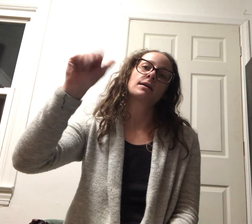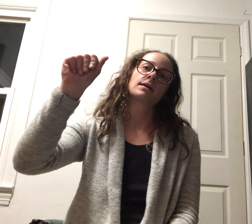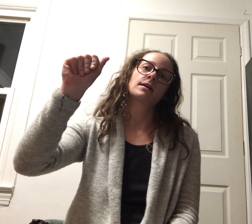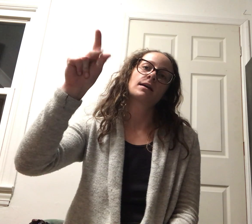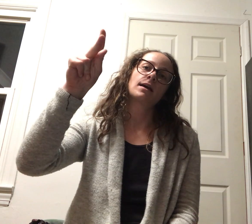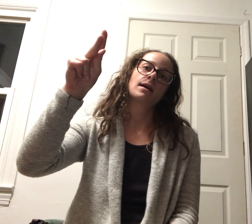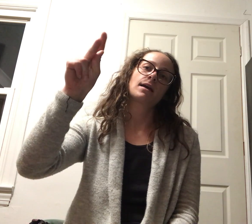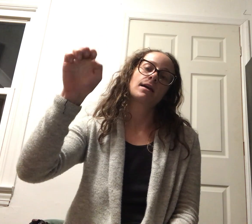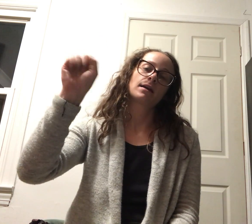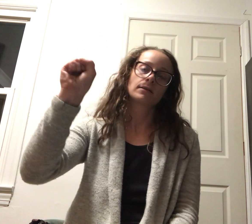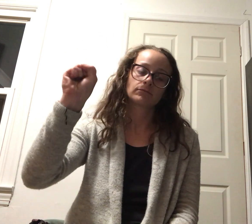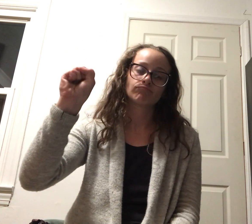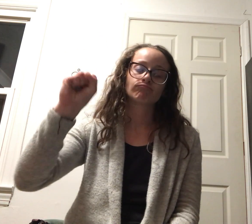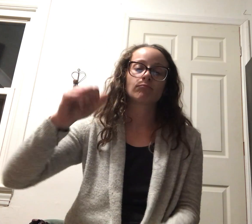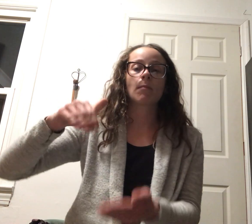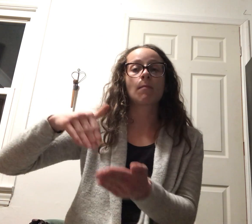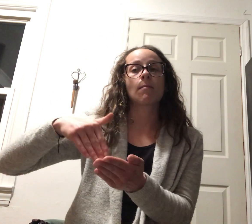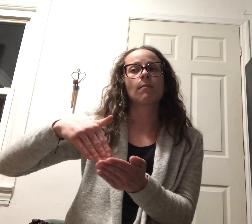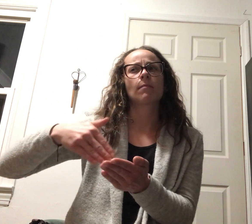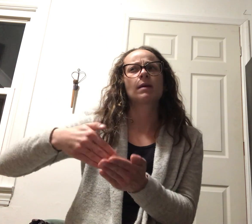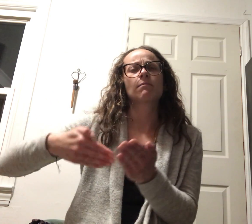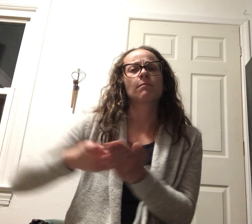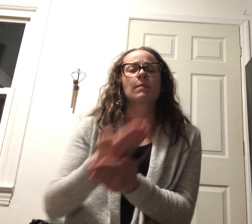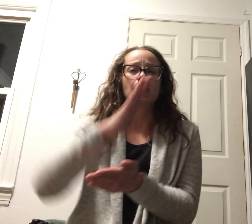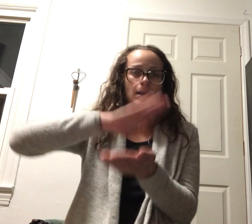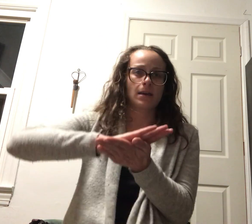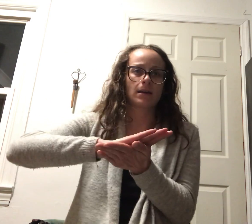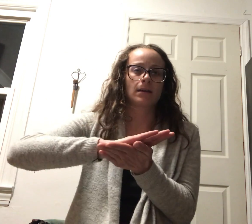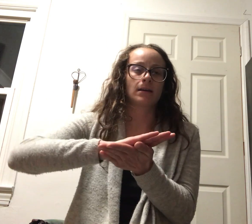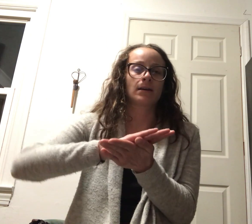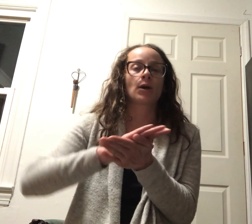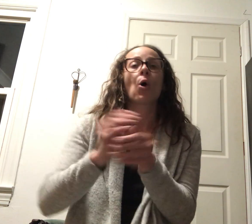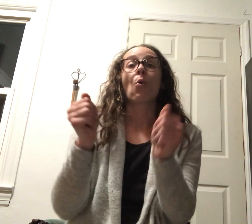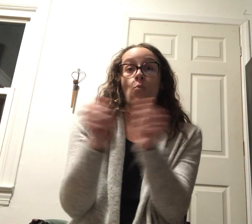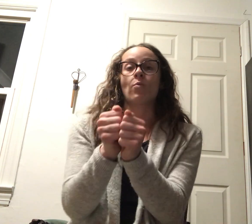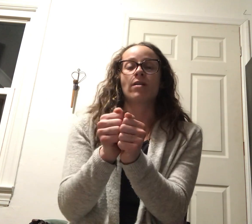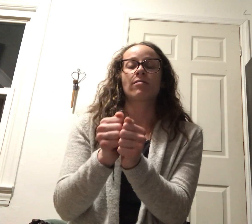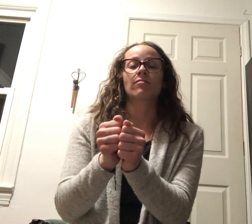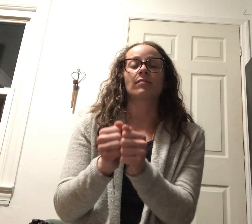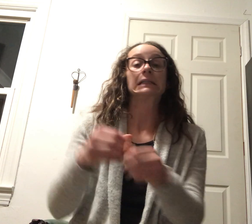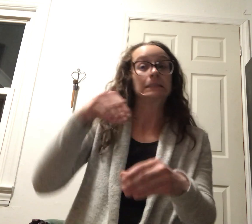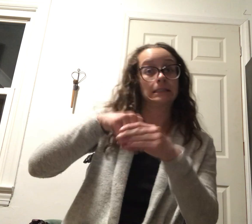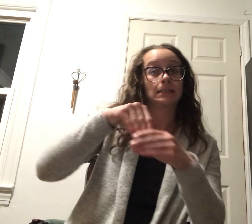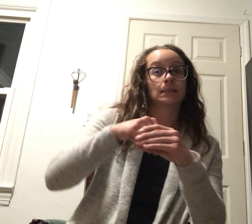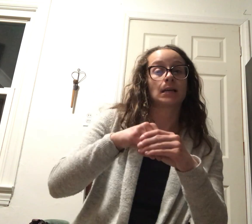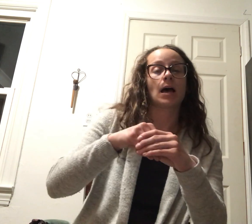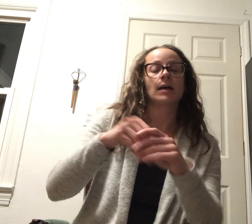like banana stuffed or sweet potato pancakes would be my favorite.